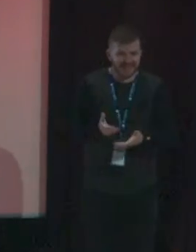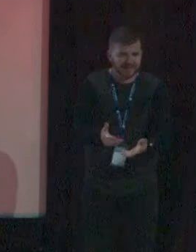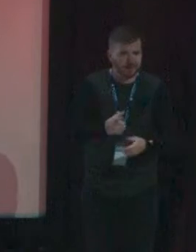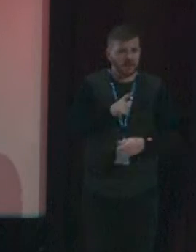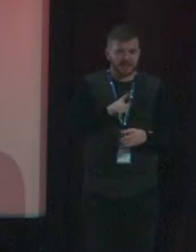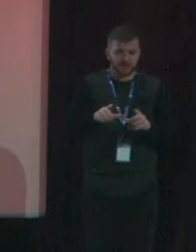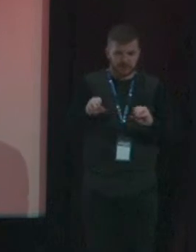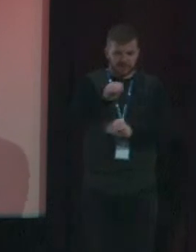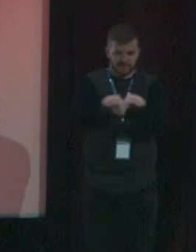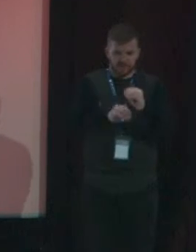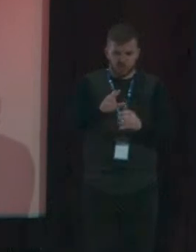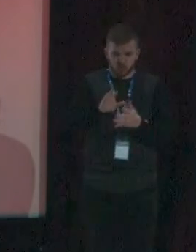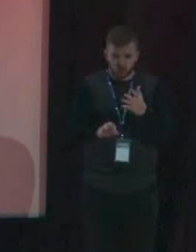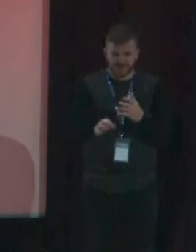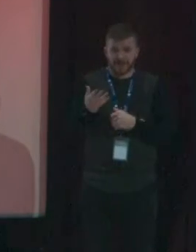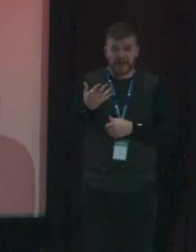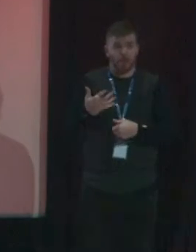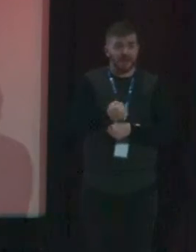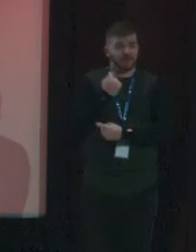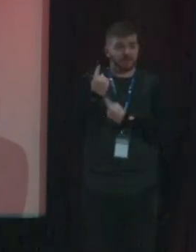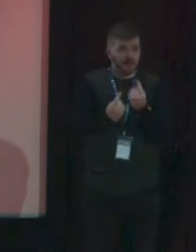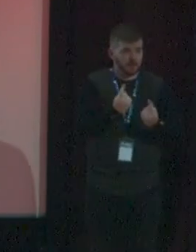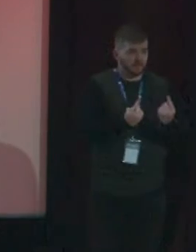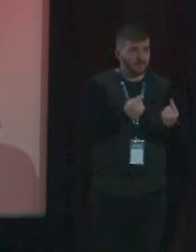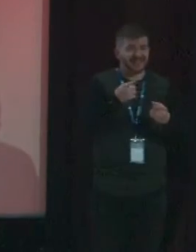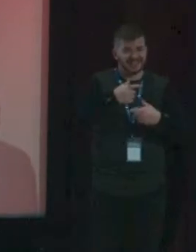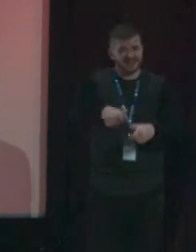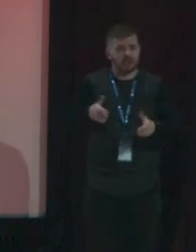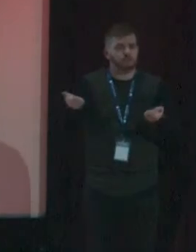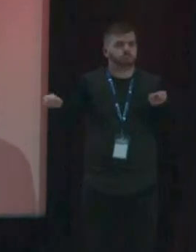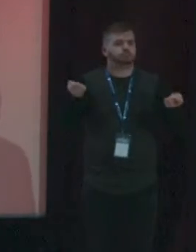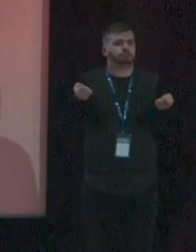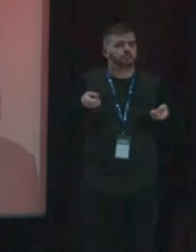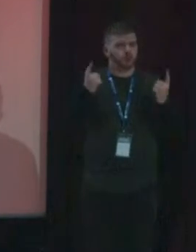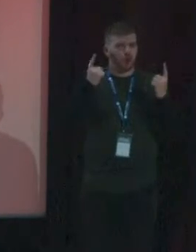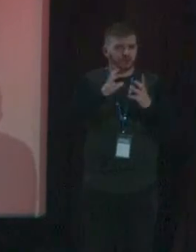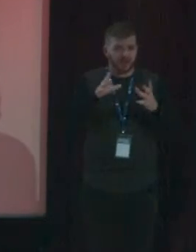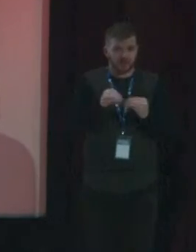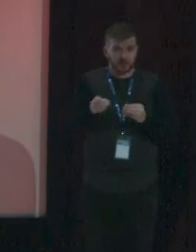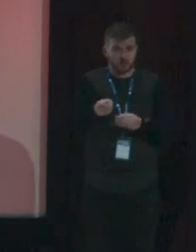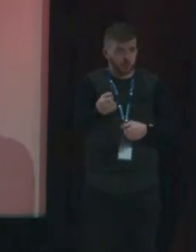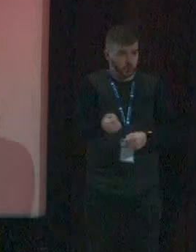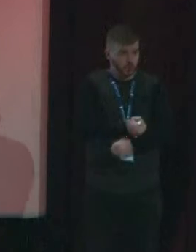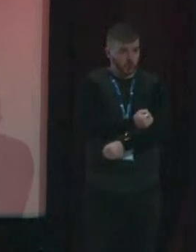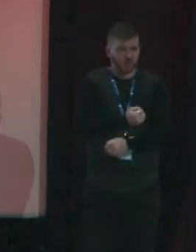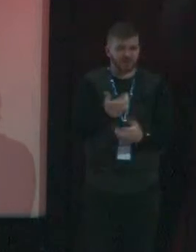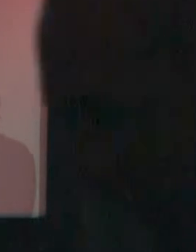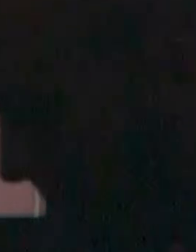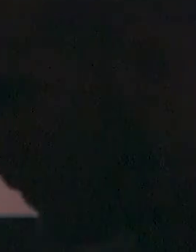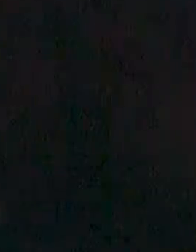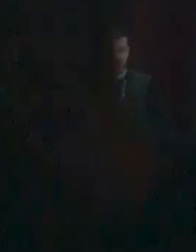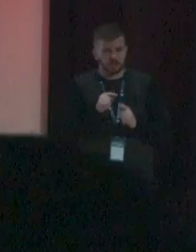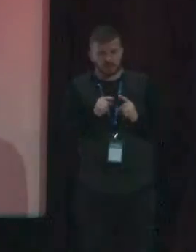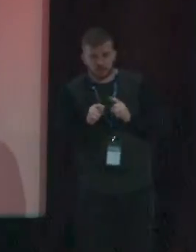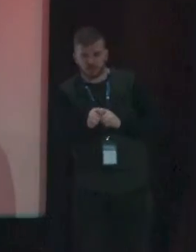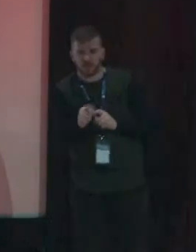doing is defining the choices that the players will make. They are still in charge of everything. this sleight of hand is sort of standard in video games and we're